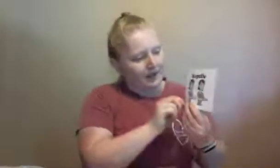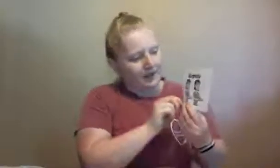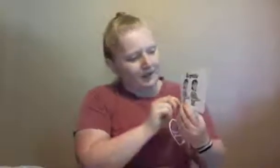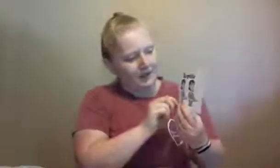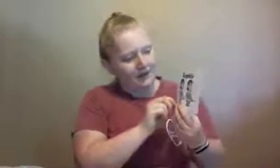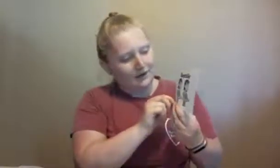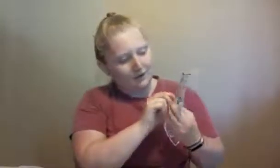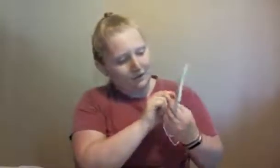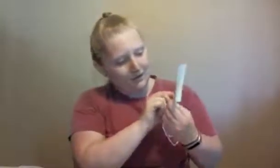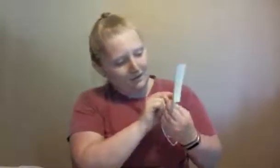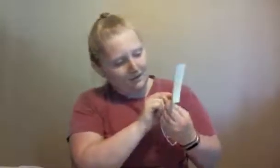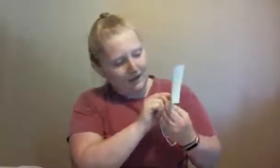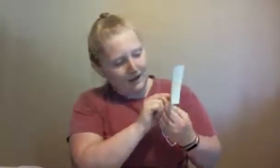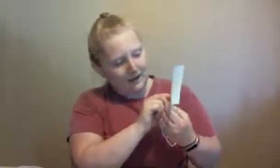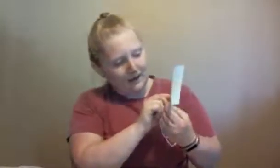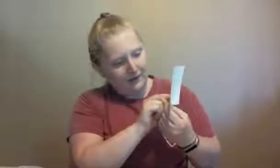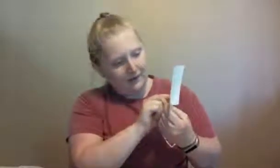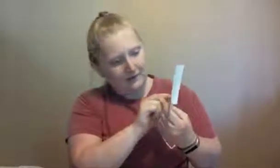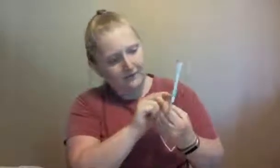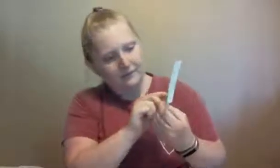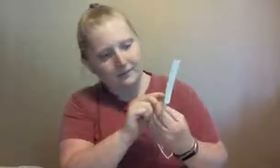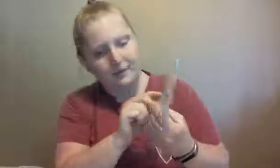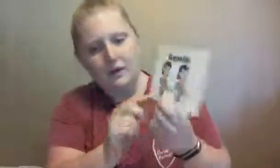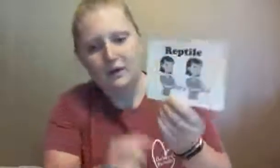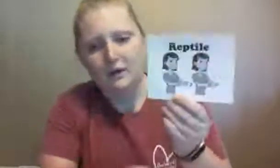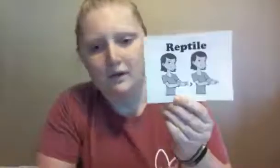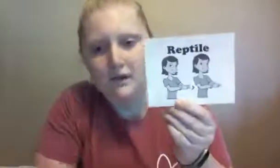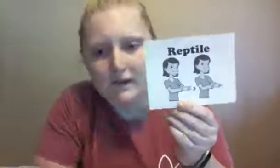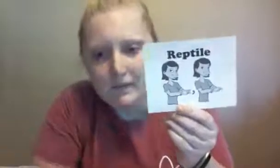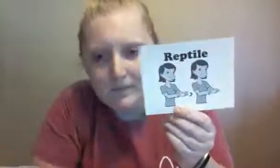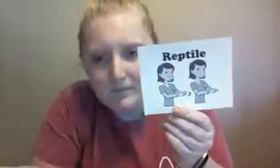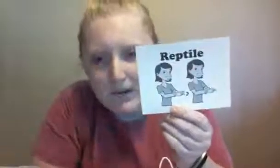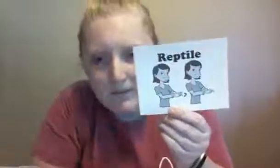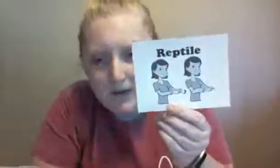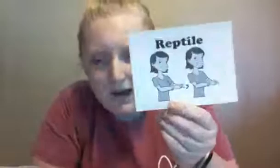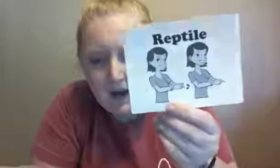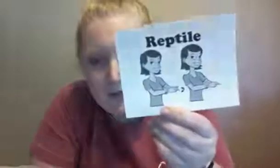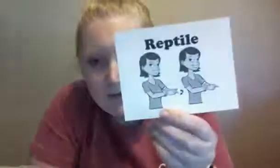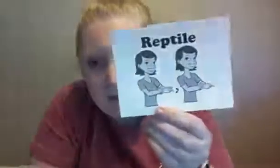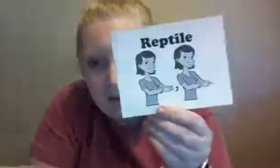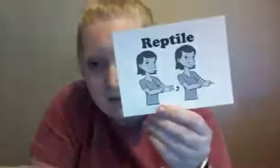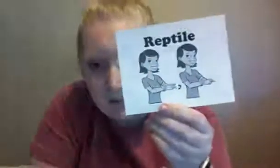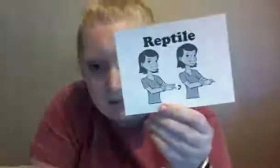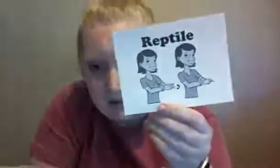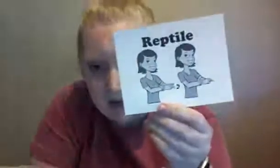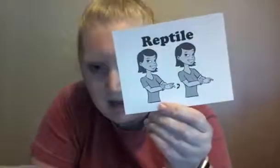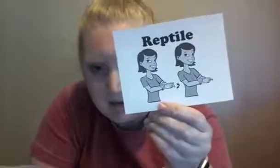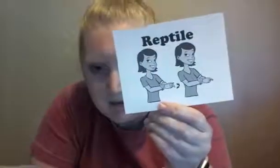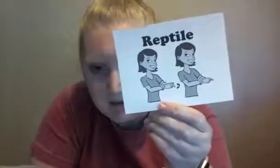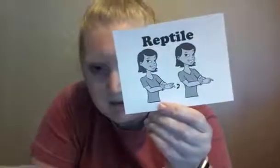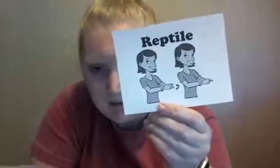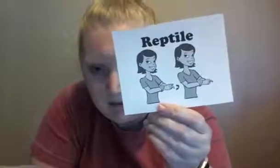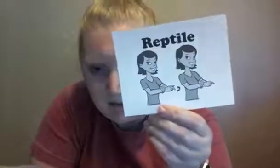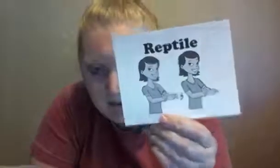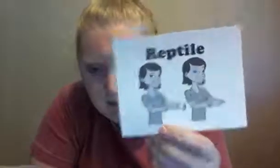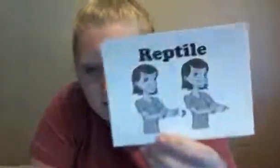And then reptile. So some people have pet reptiles. So this